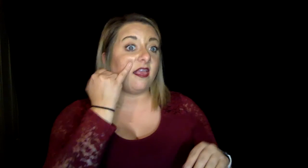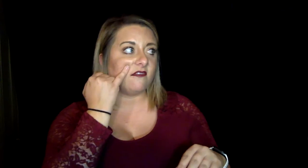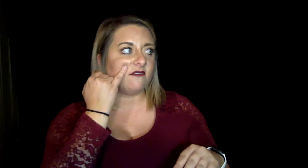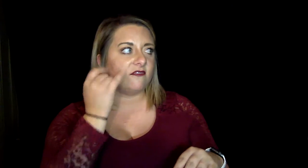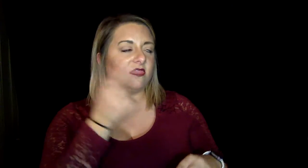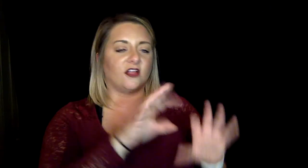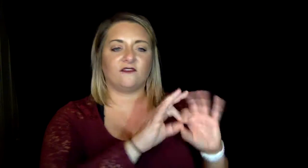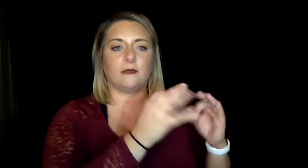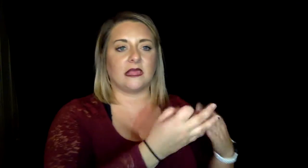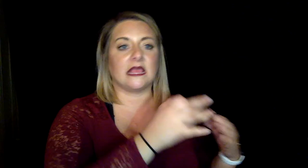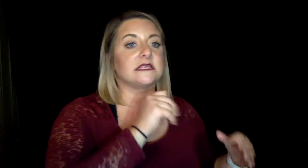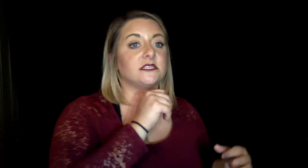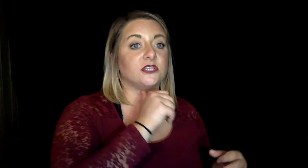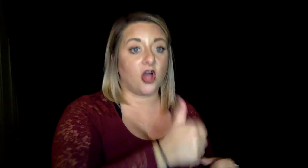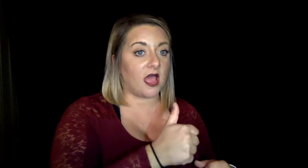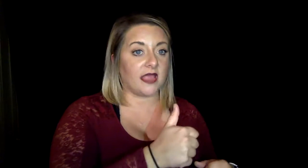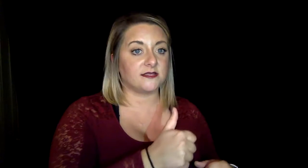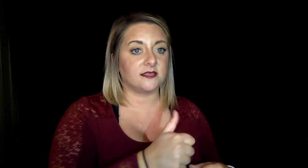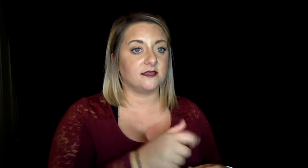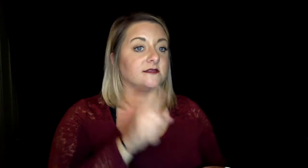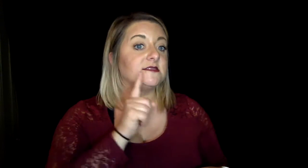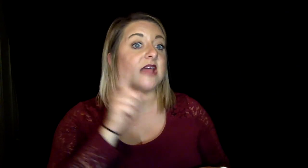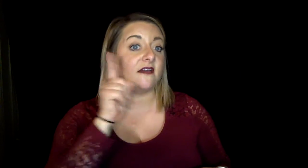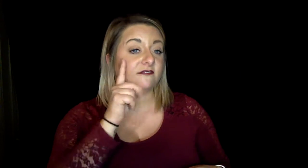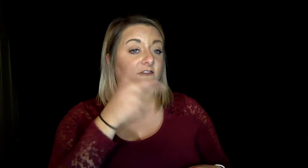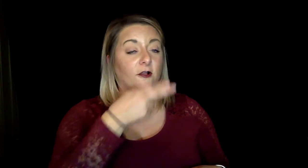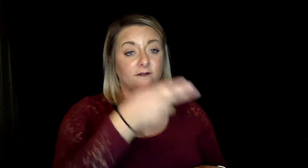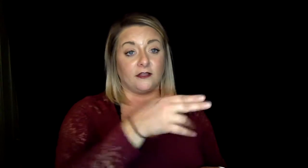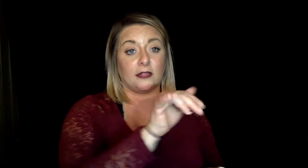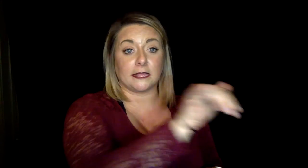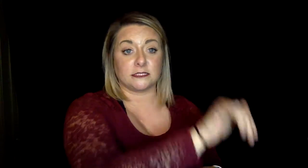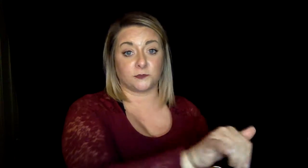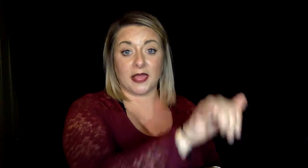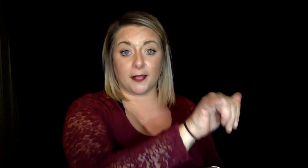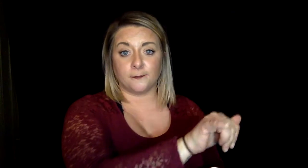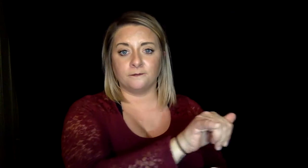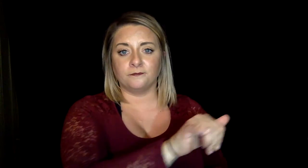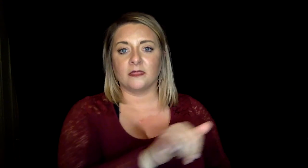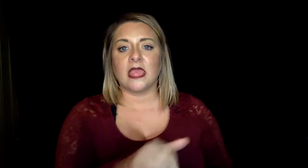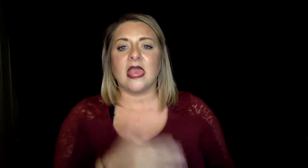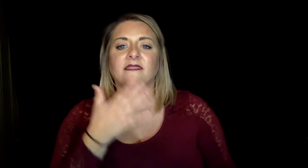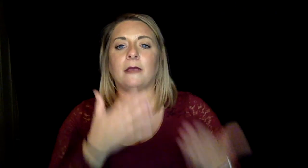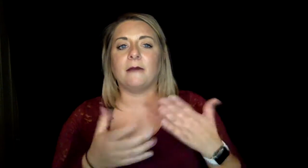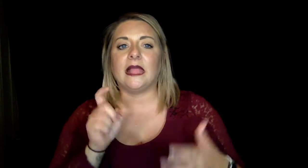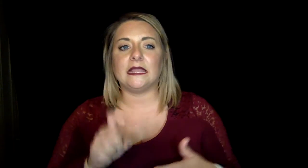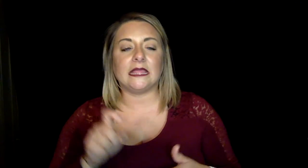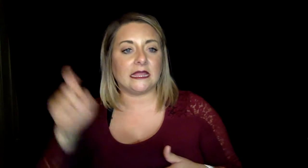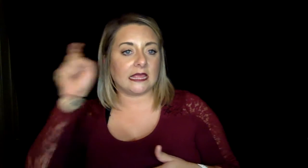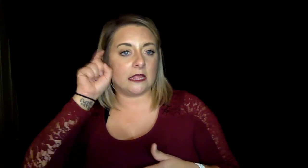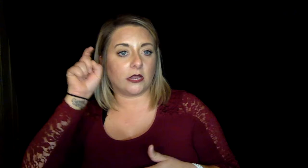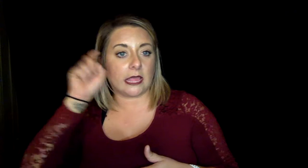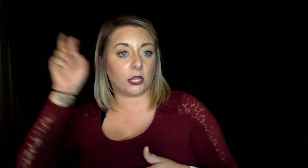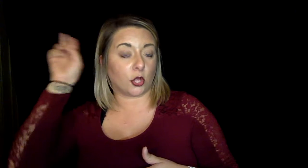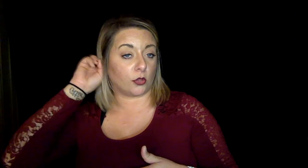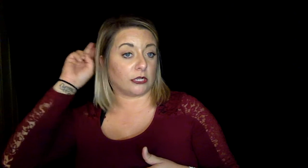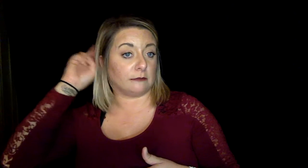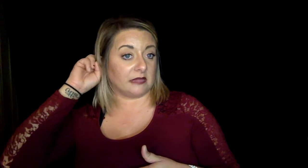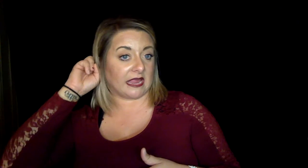if their family is not deaf or hard of hearing as well, they might need a hearing aid or cochlear